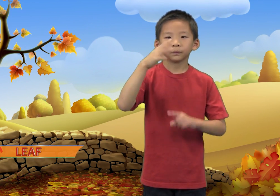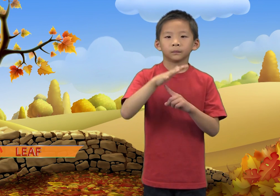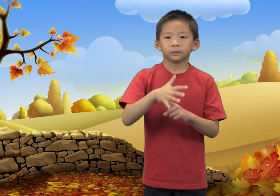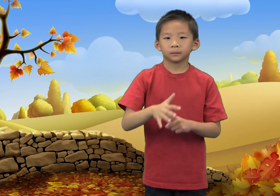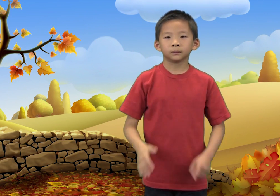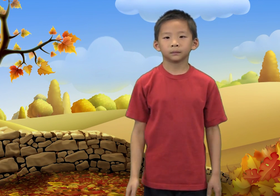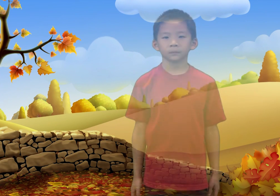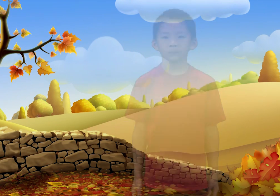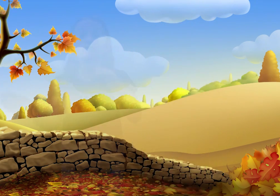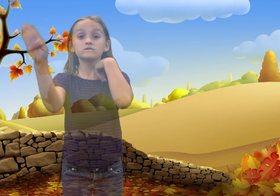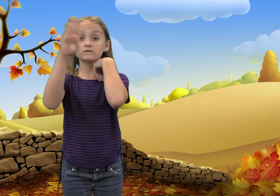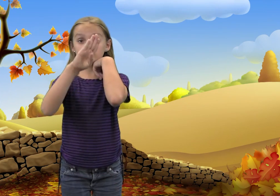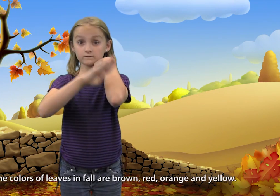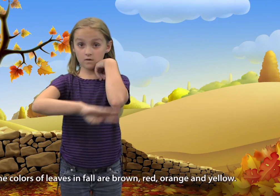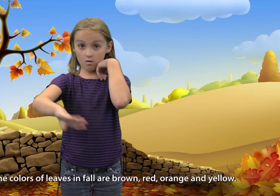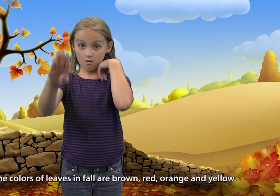Leaf.